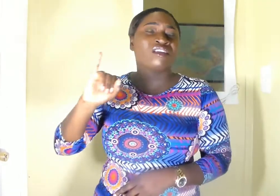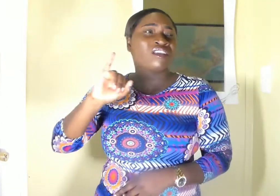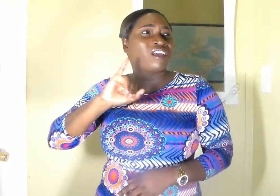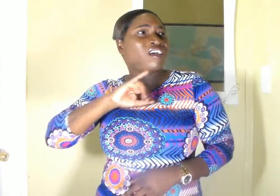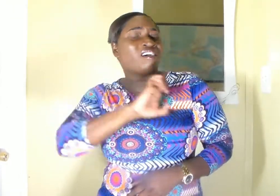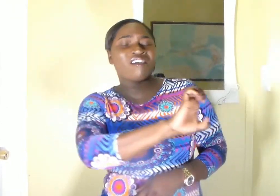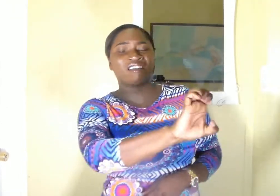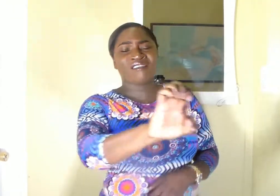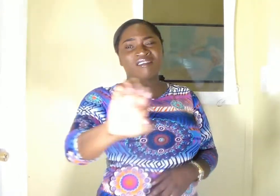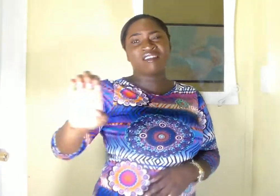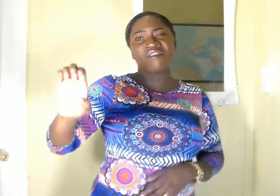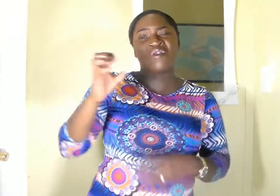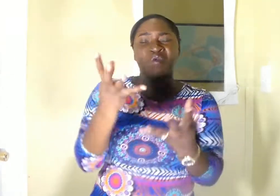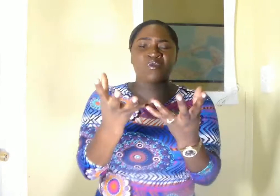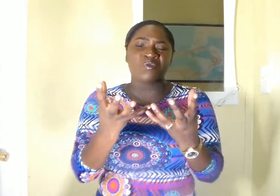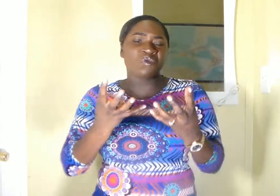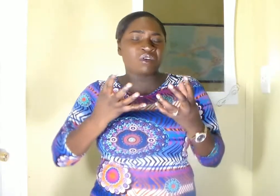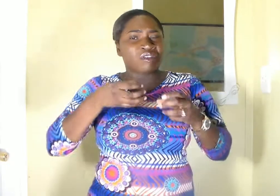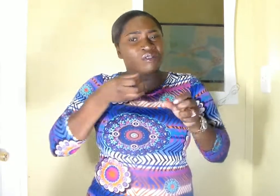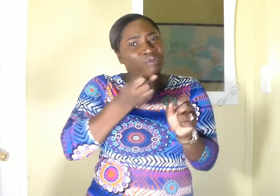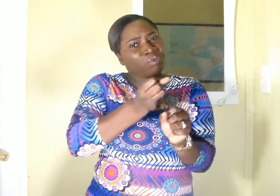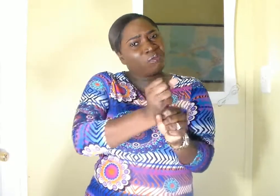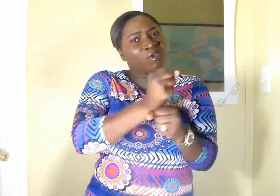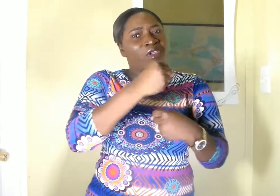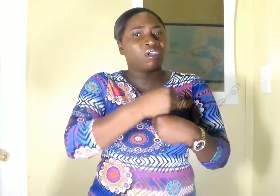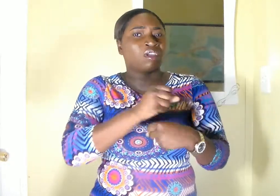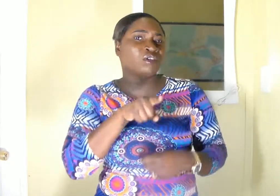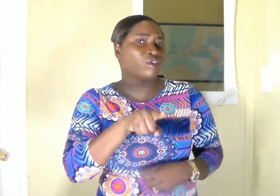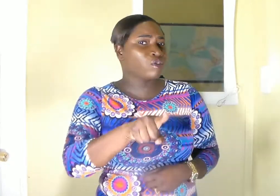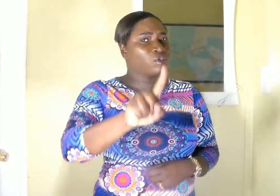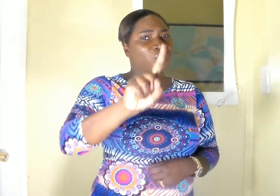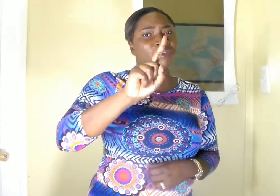Why do you break me